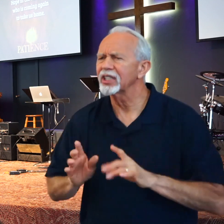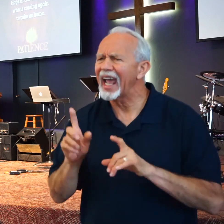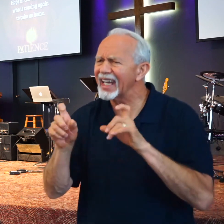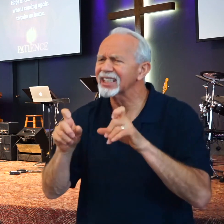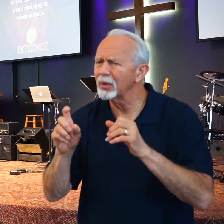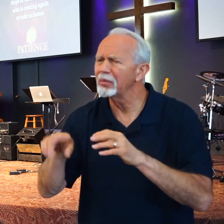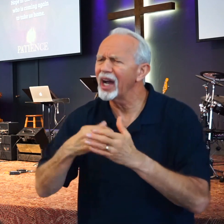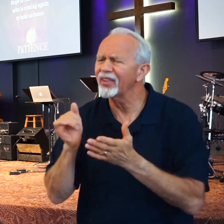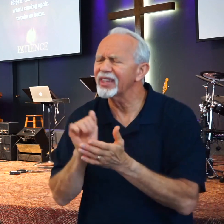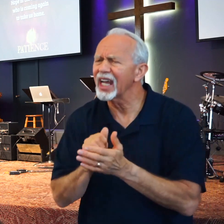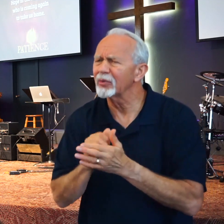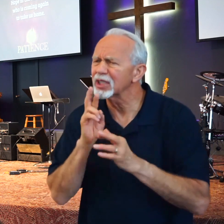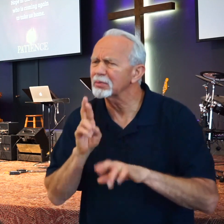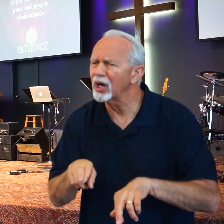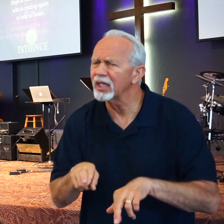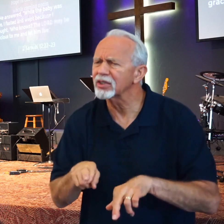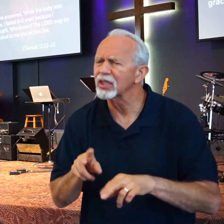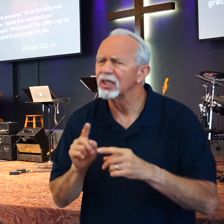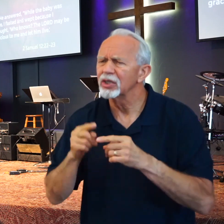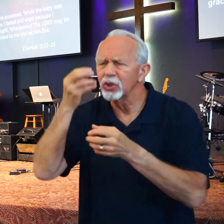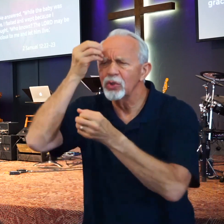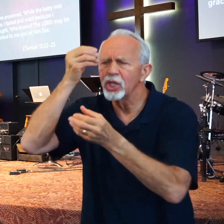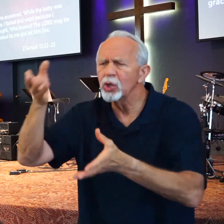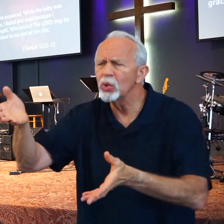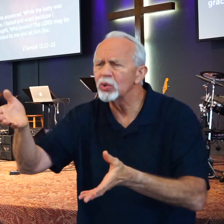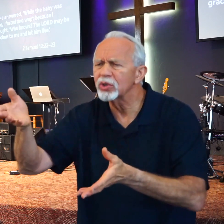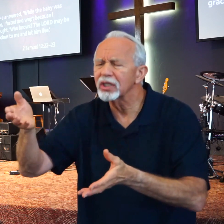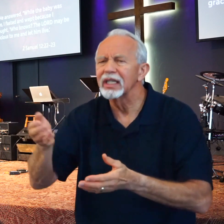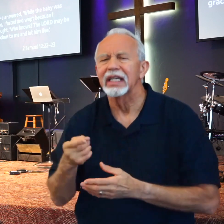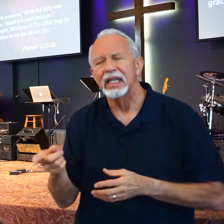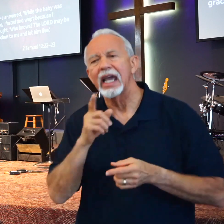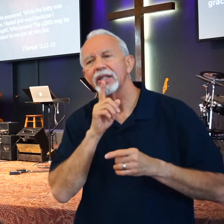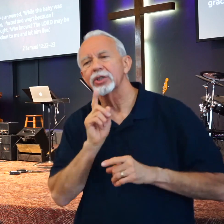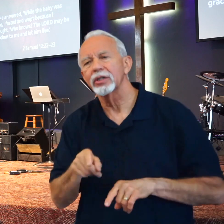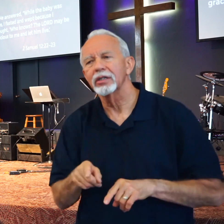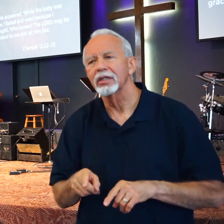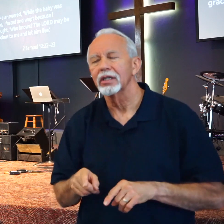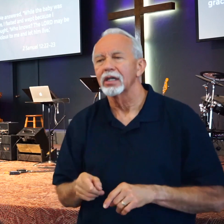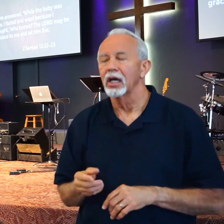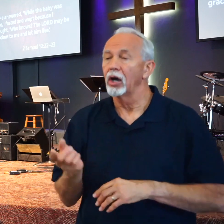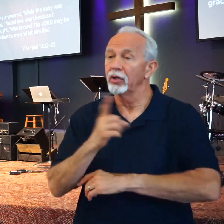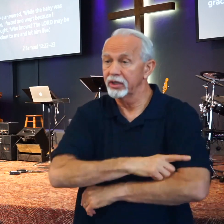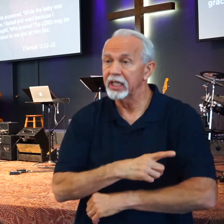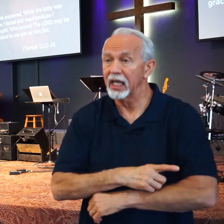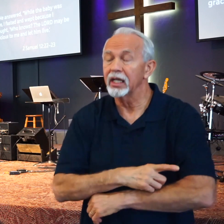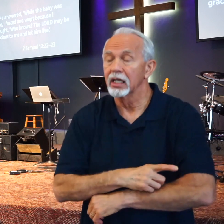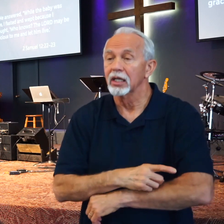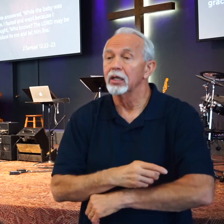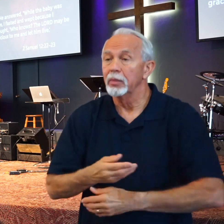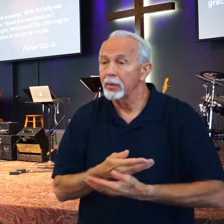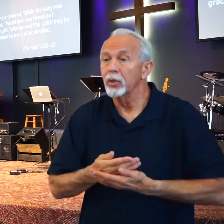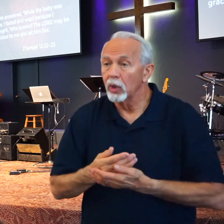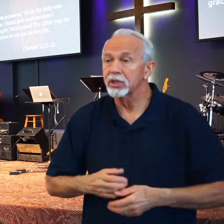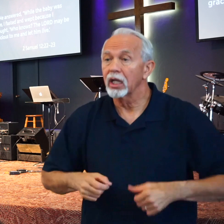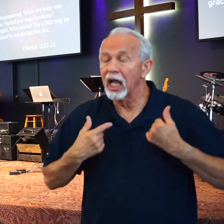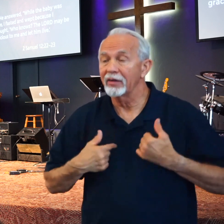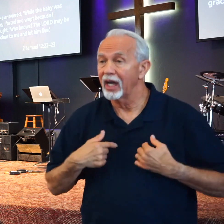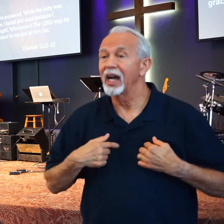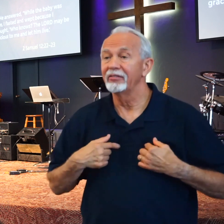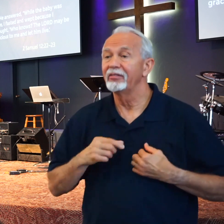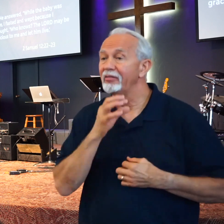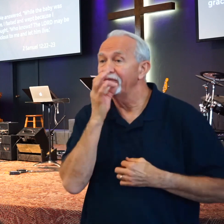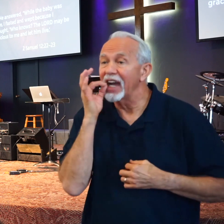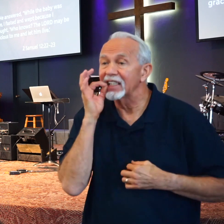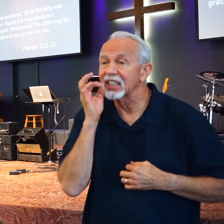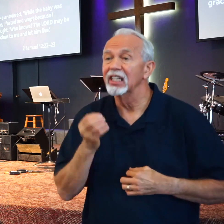his response to the news. He answered, "While the baby was alive, I fasted and wept